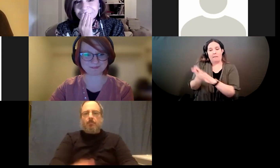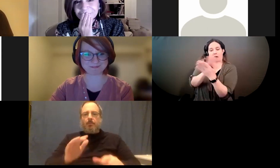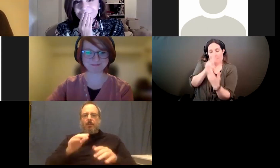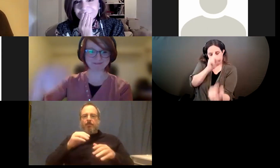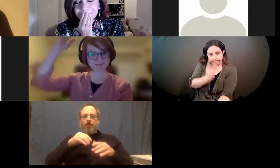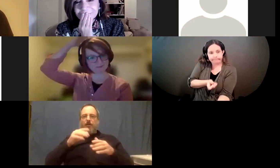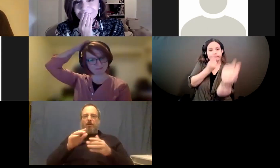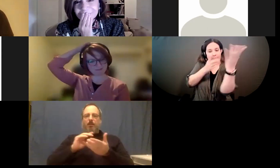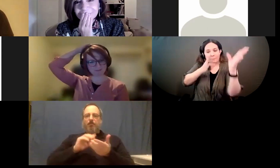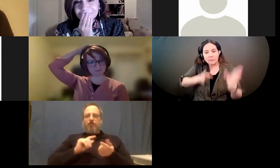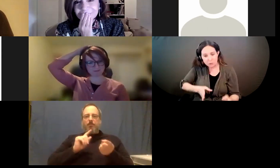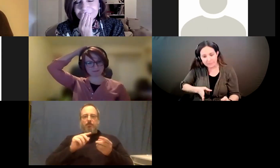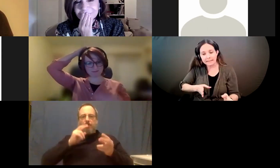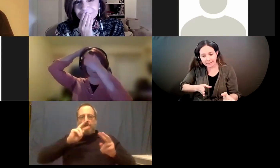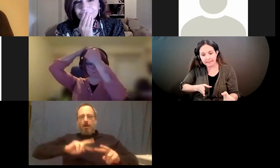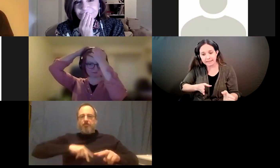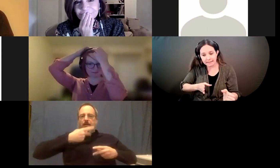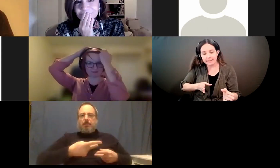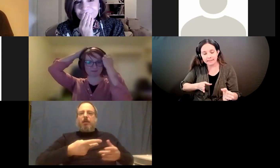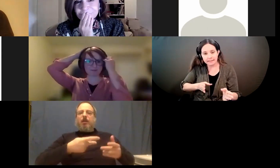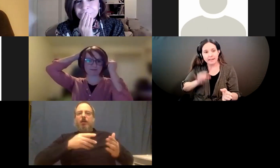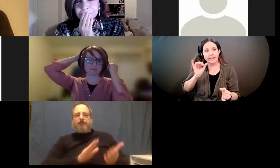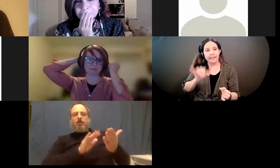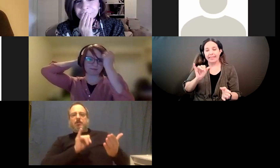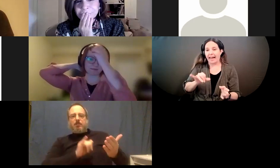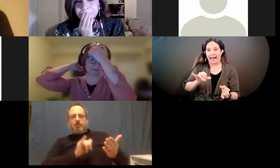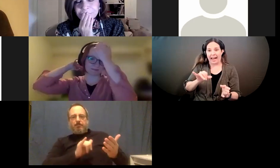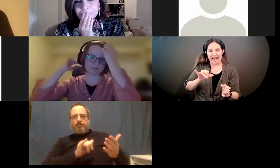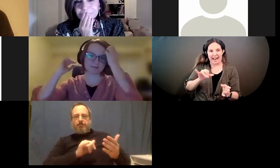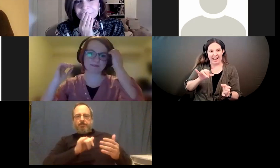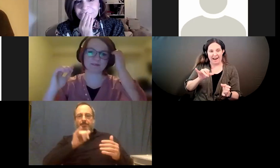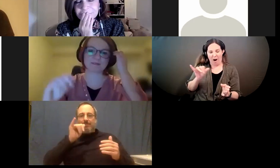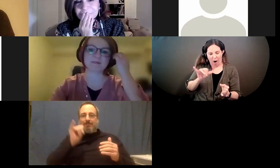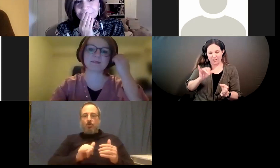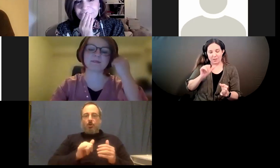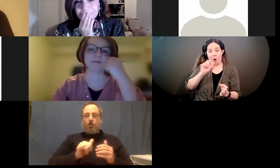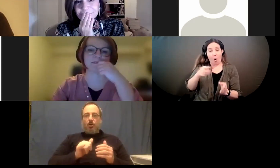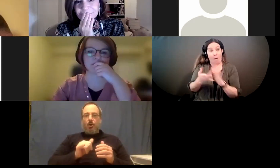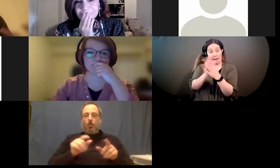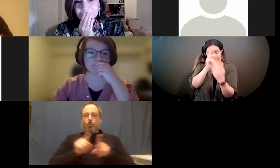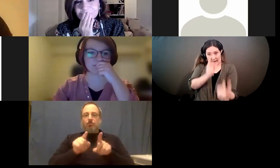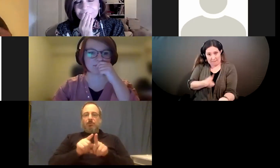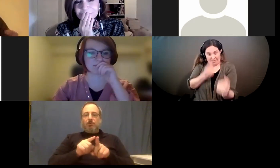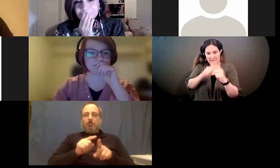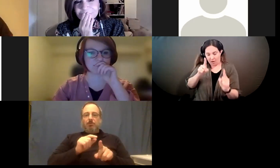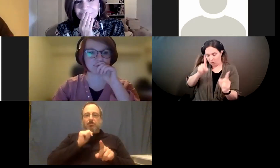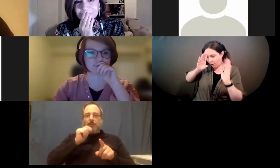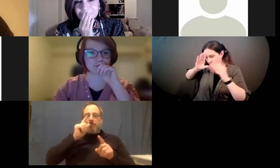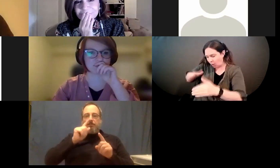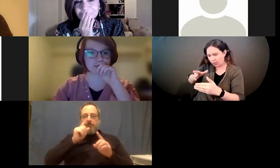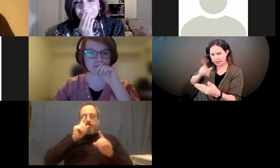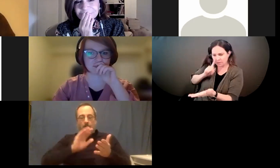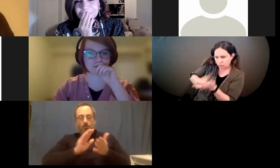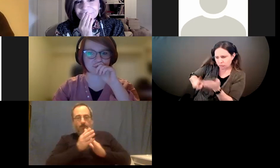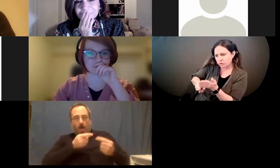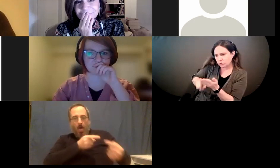empathetic person who in the end gives it all back into research and with the children. So this is quite well